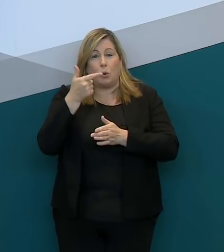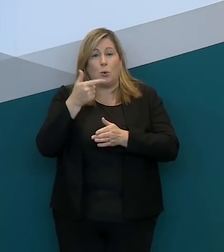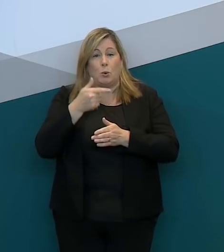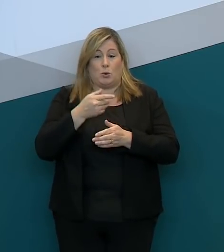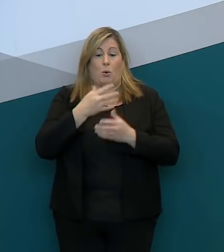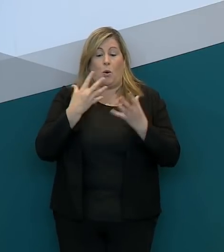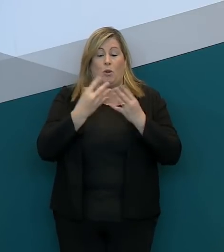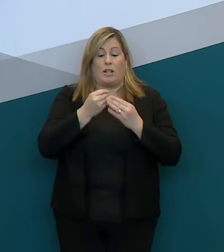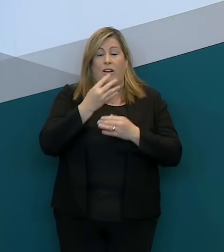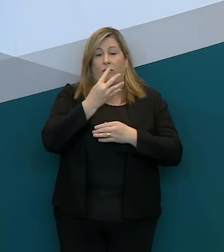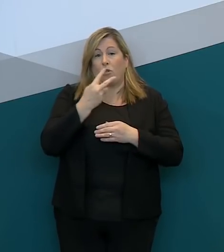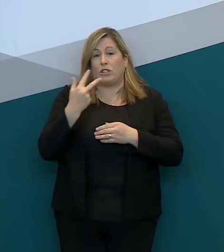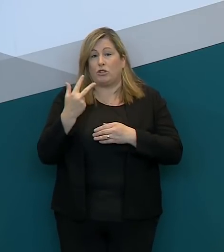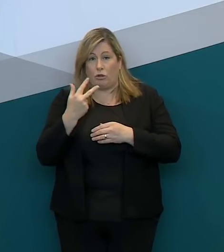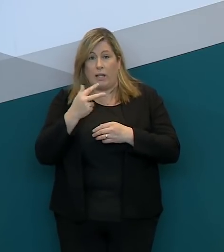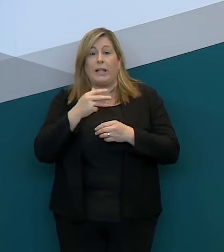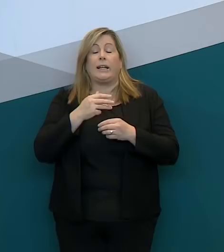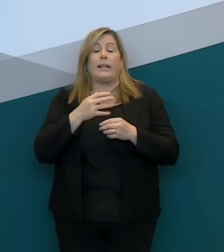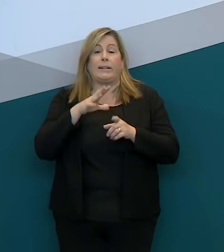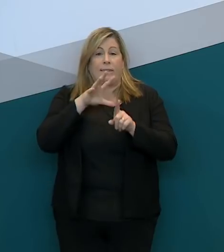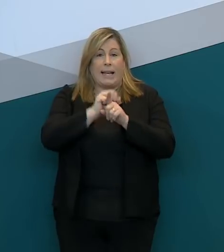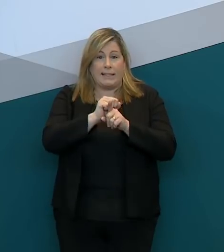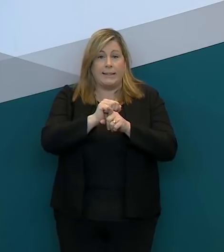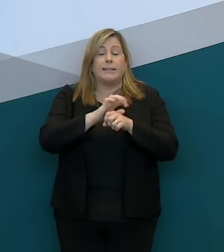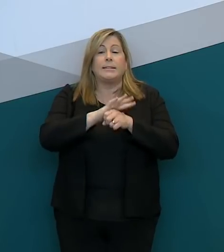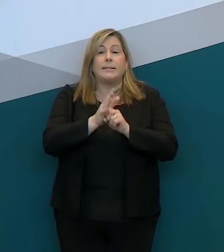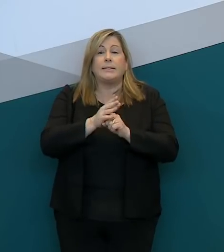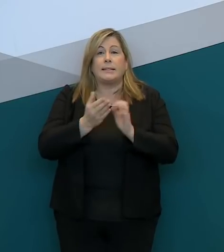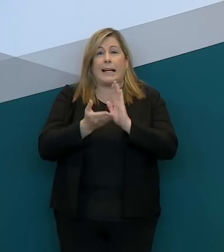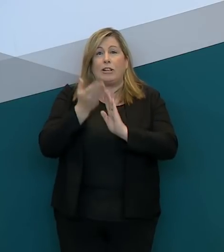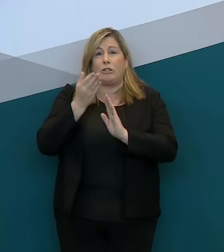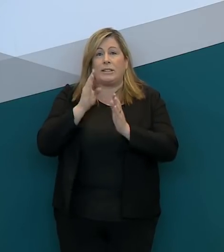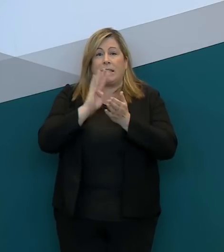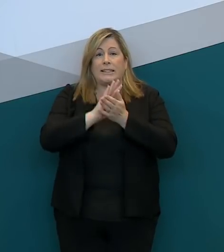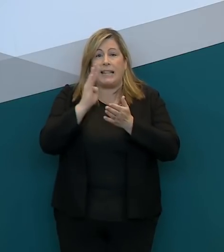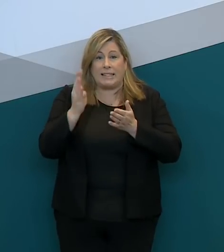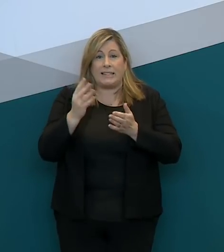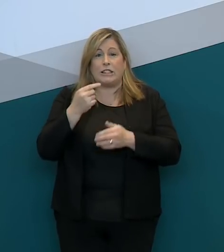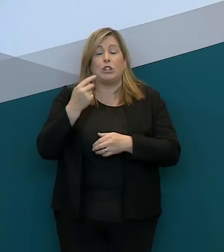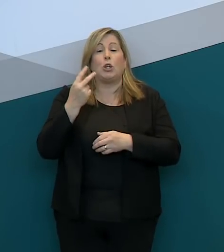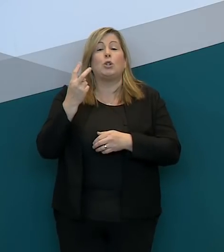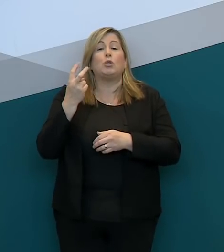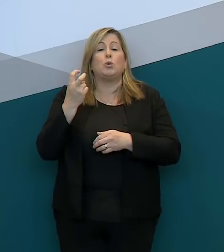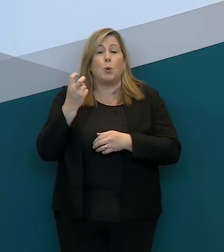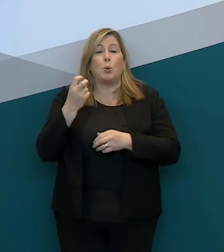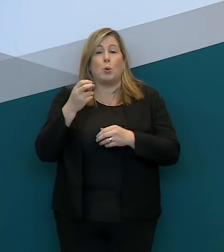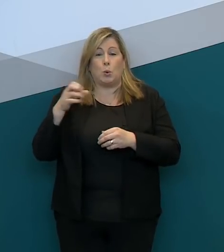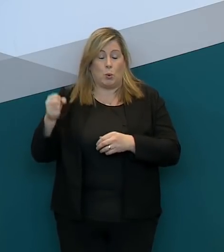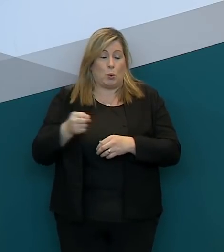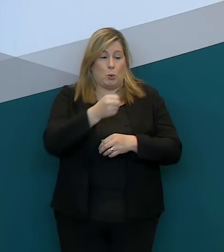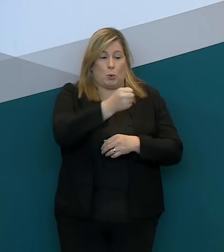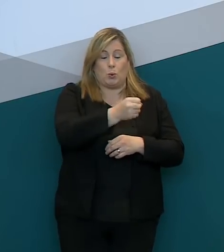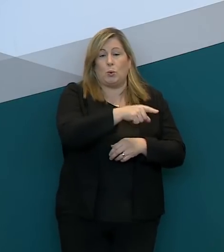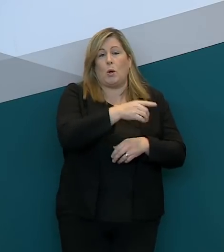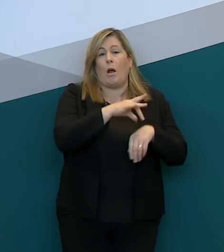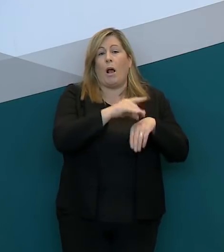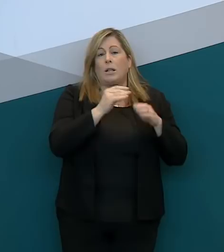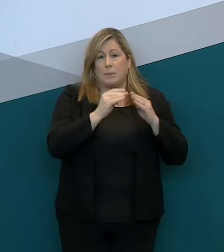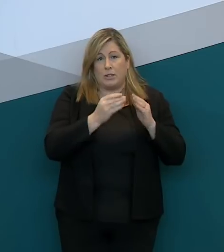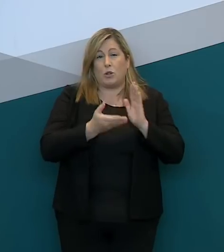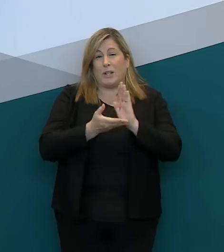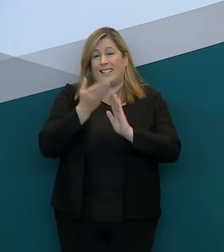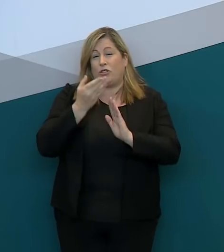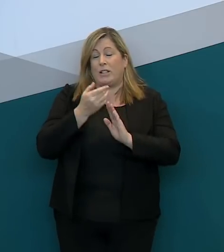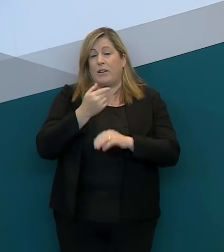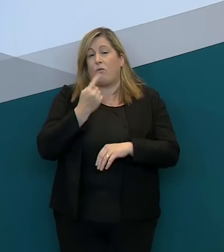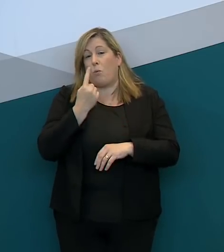43 cases, an increase of 19, 2 of which have been hospitalised, which is an increase of 1 since we